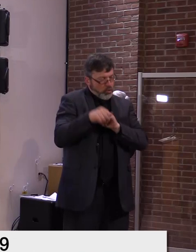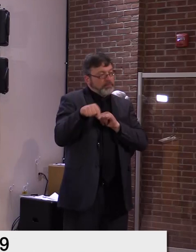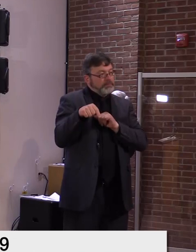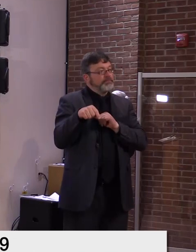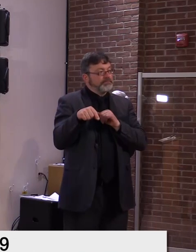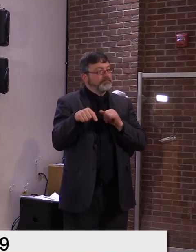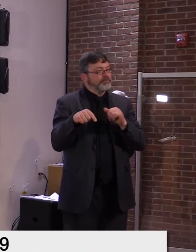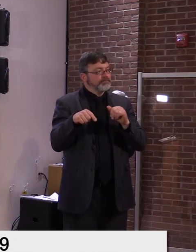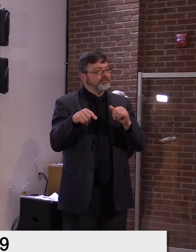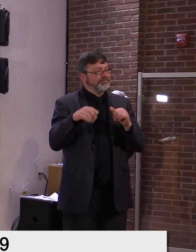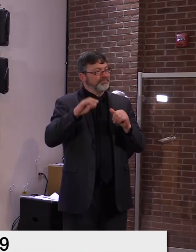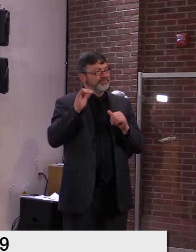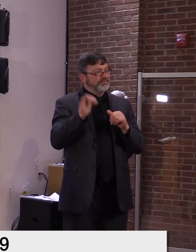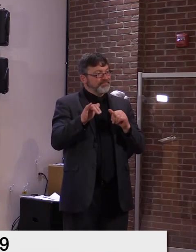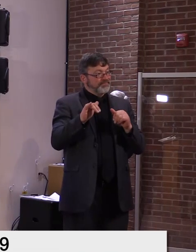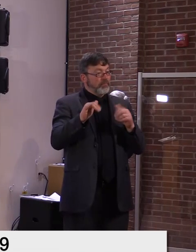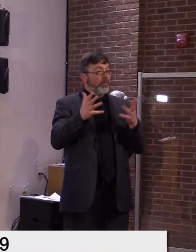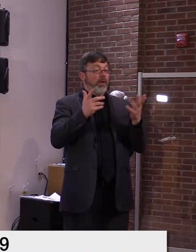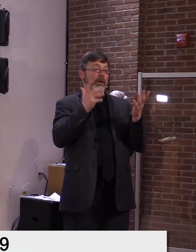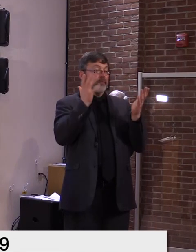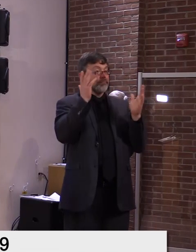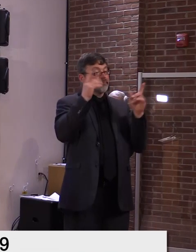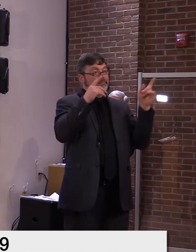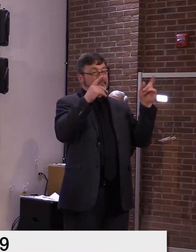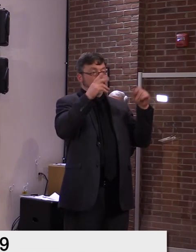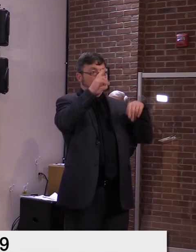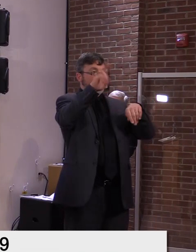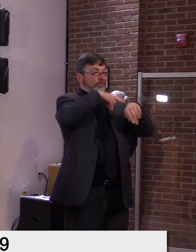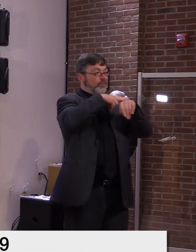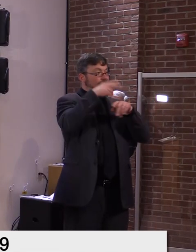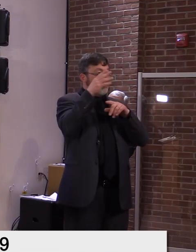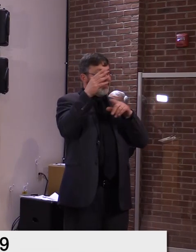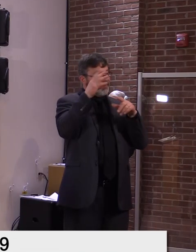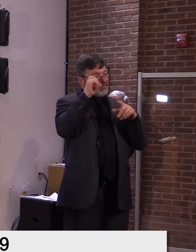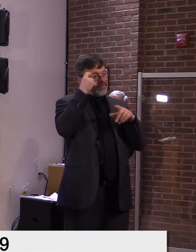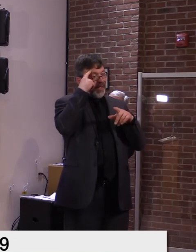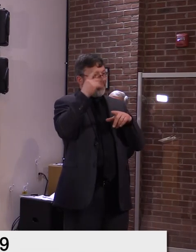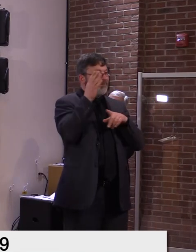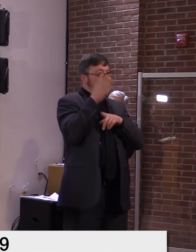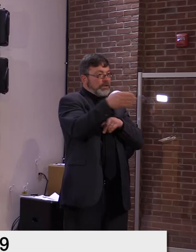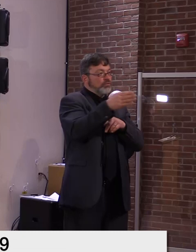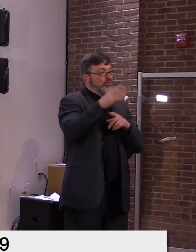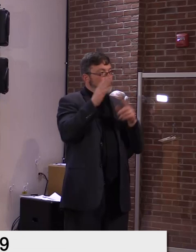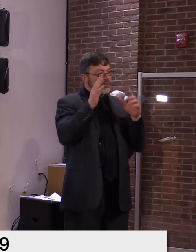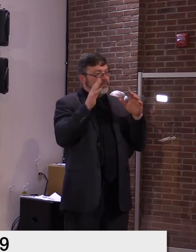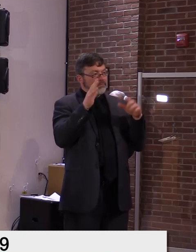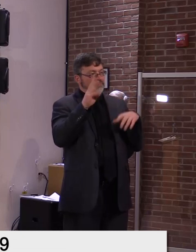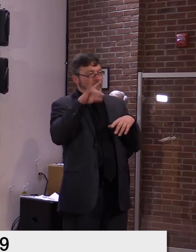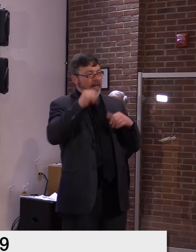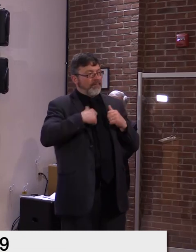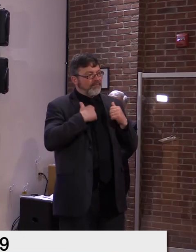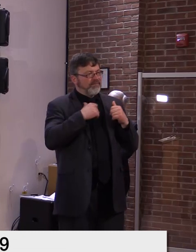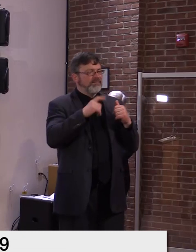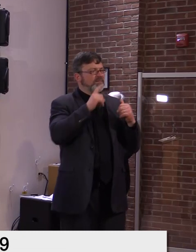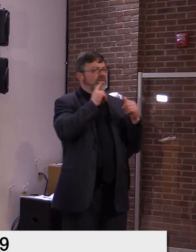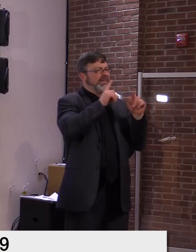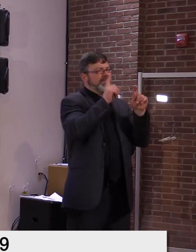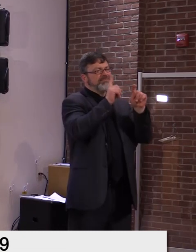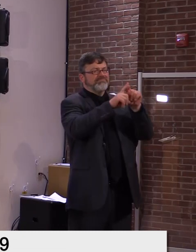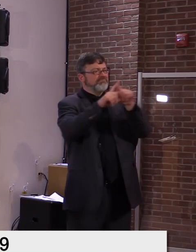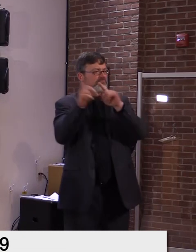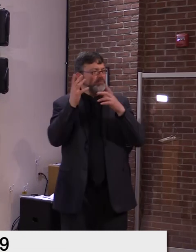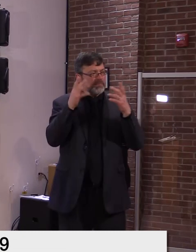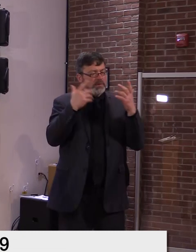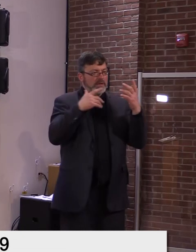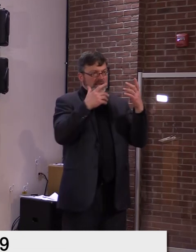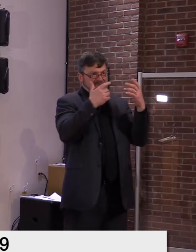Wildlife, mental health. And so we are actually in almost constant contact with our respective fields to get